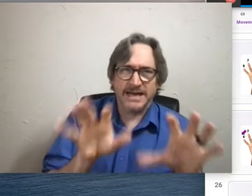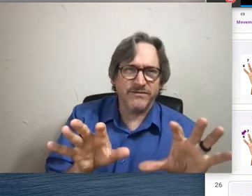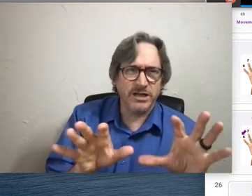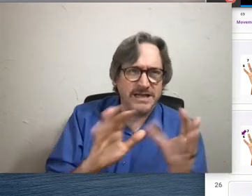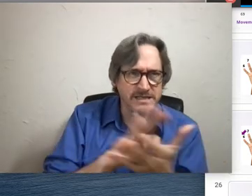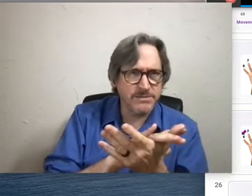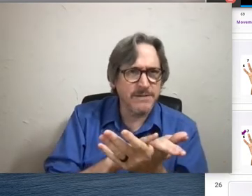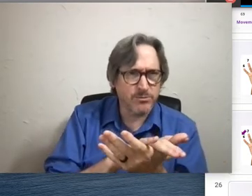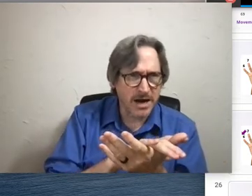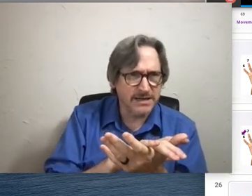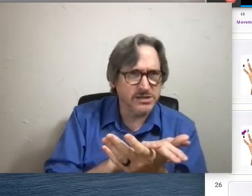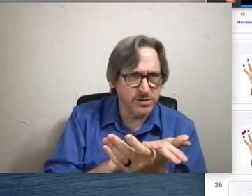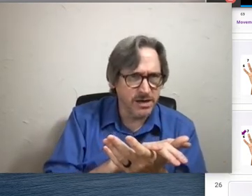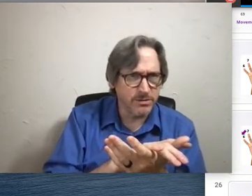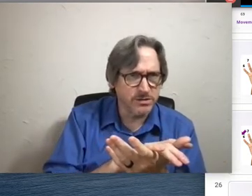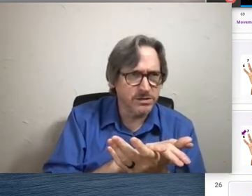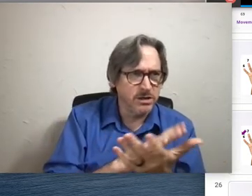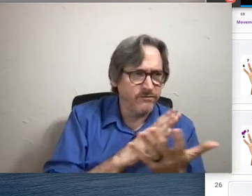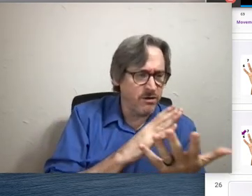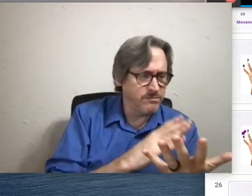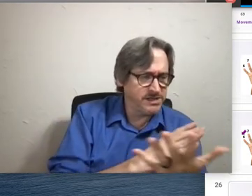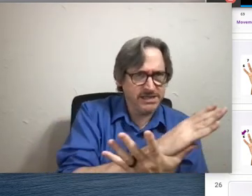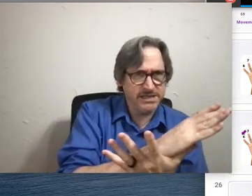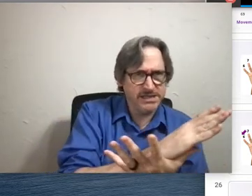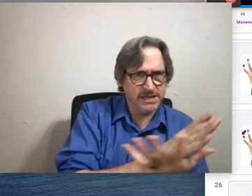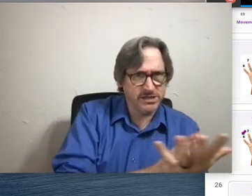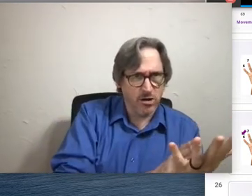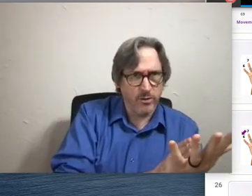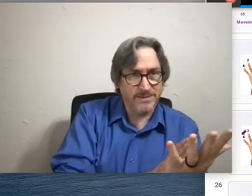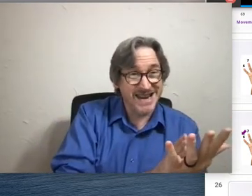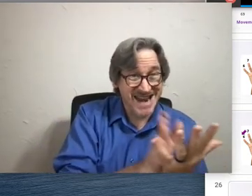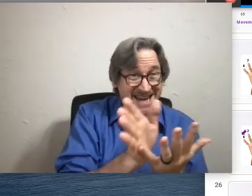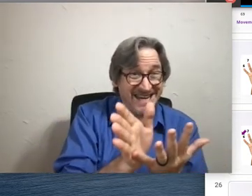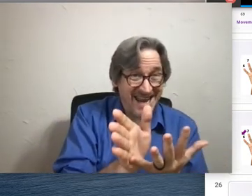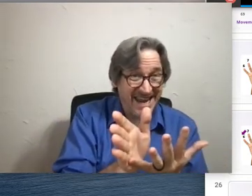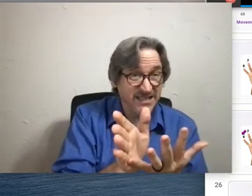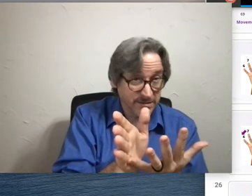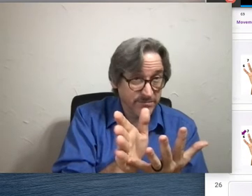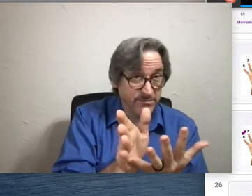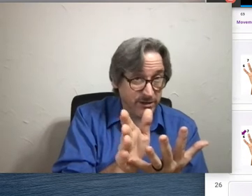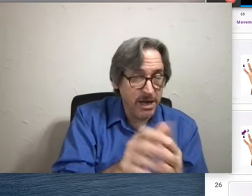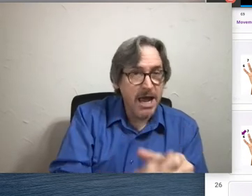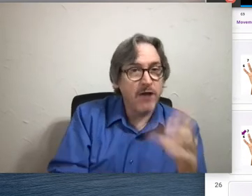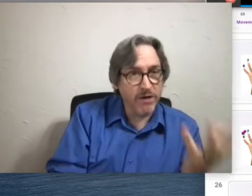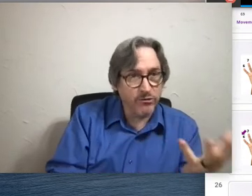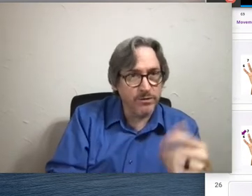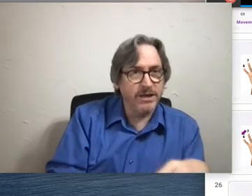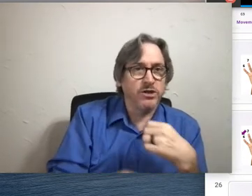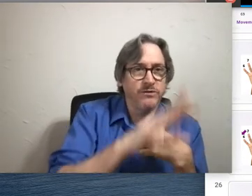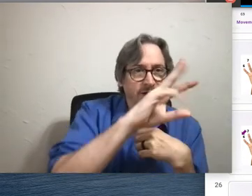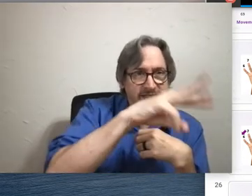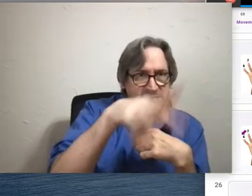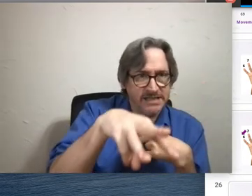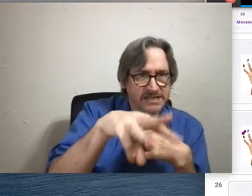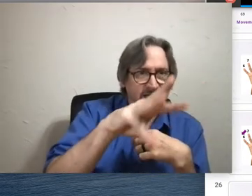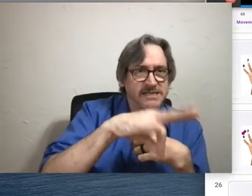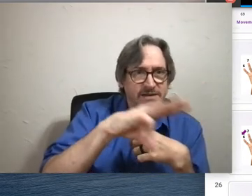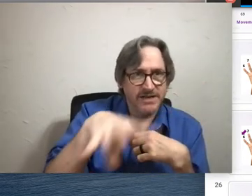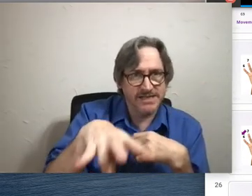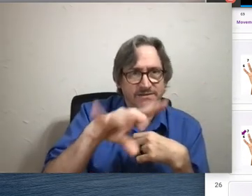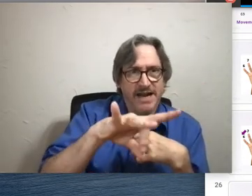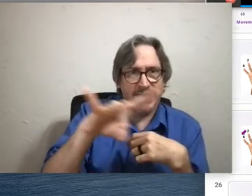So yeah, definitely take some time to practice those numbers from 66 all the way up to 98. And right through the middle, you've got